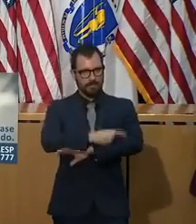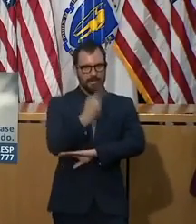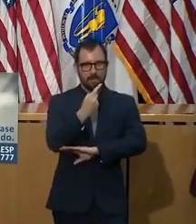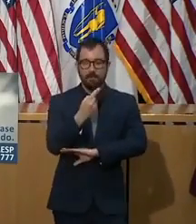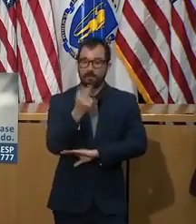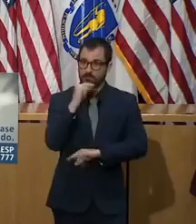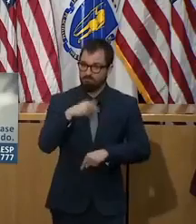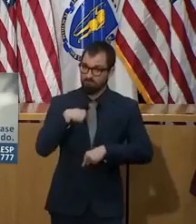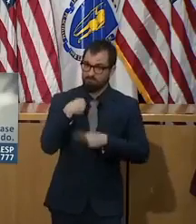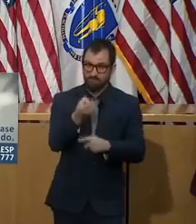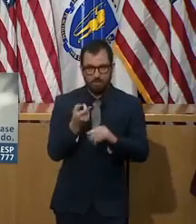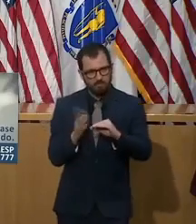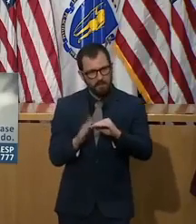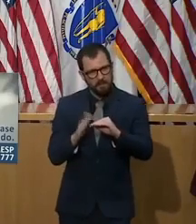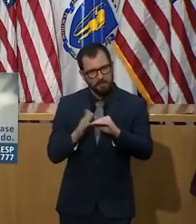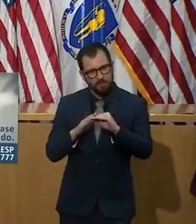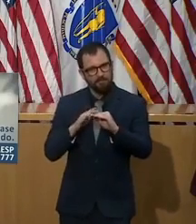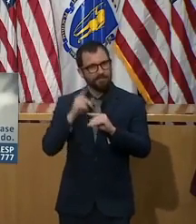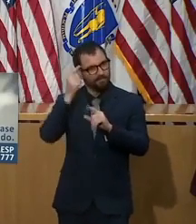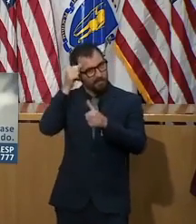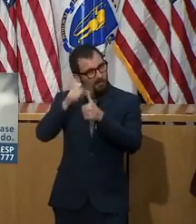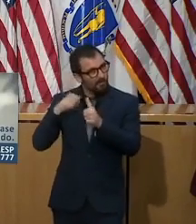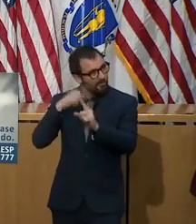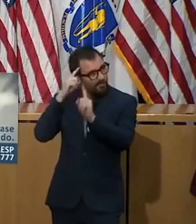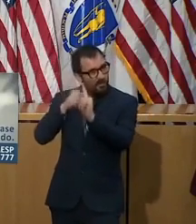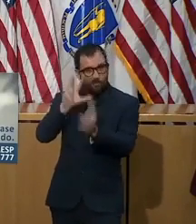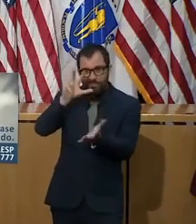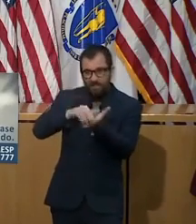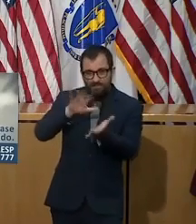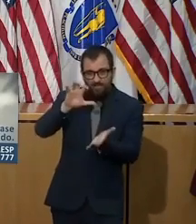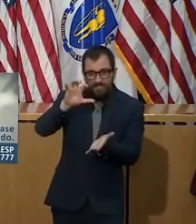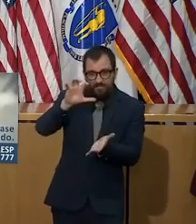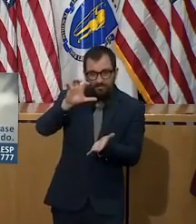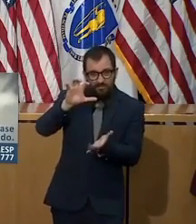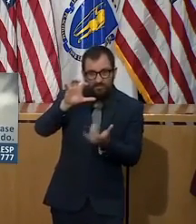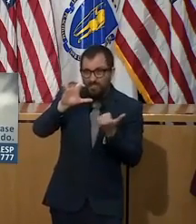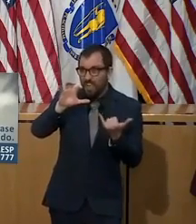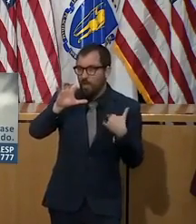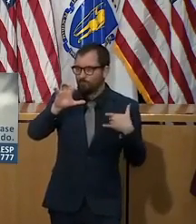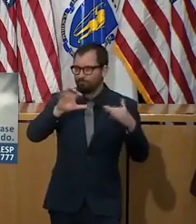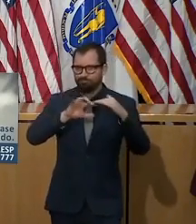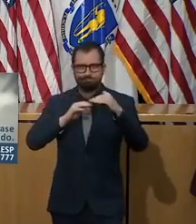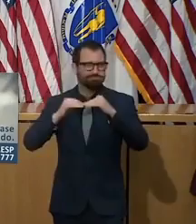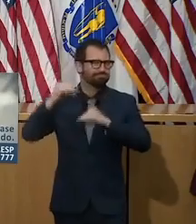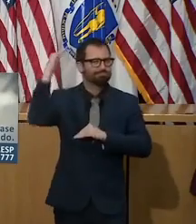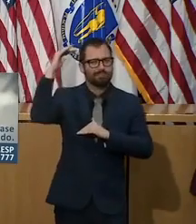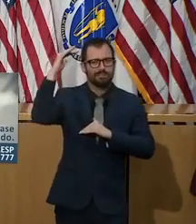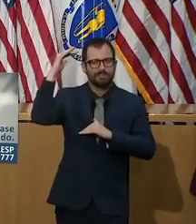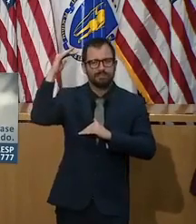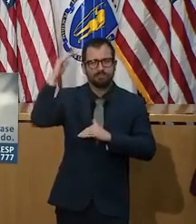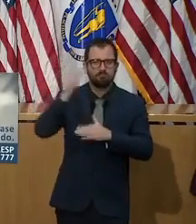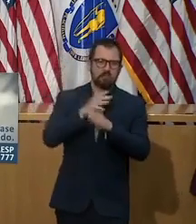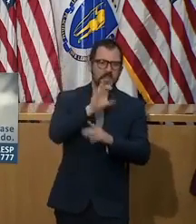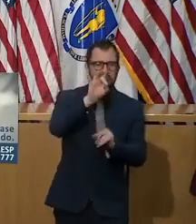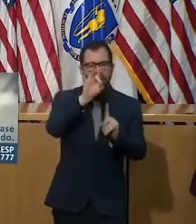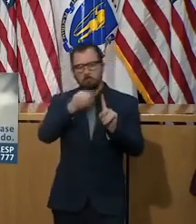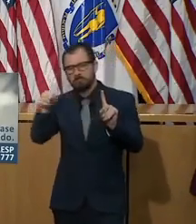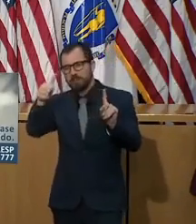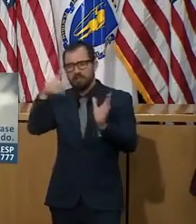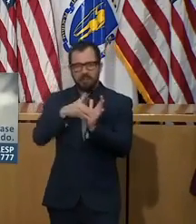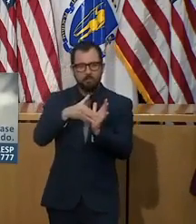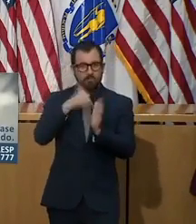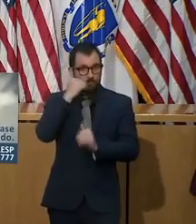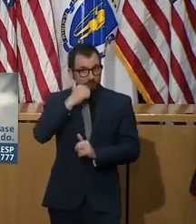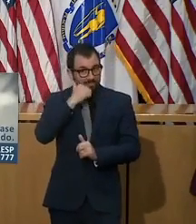day. We're now reporting anywhere between 8,000 and 10,000 tests per day and sometimes more, which makes us the number